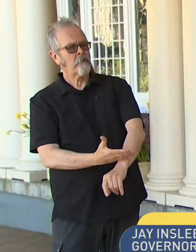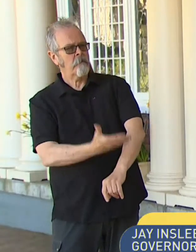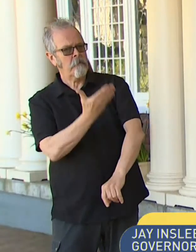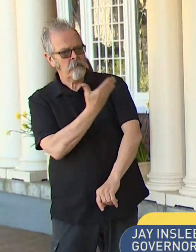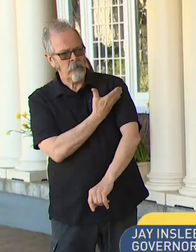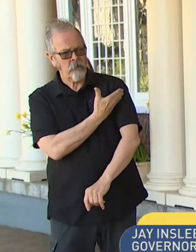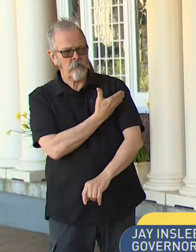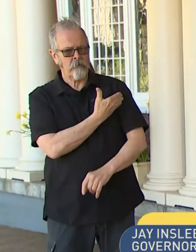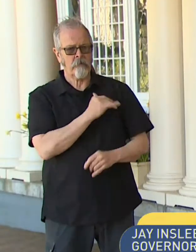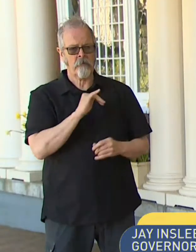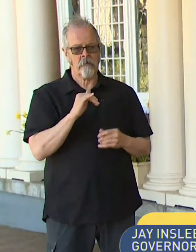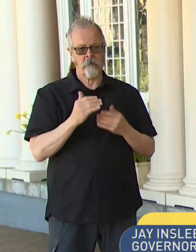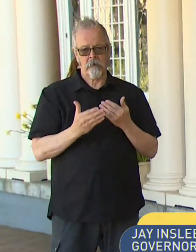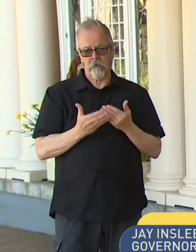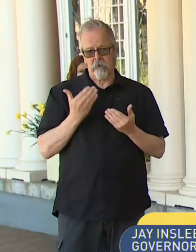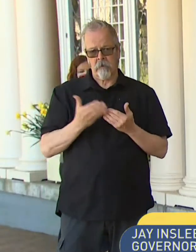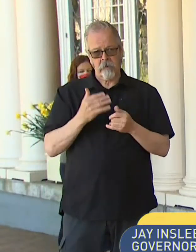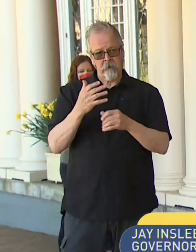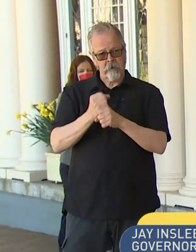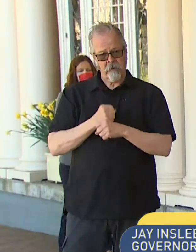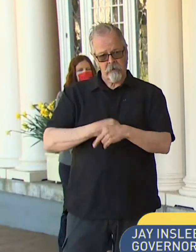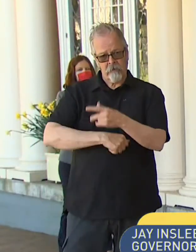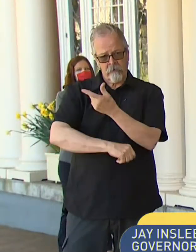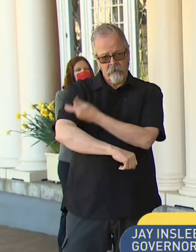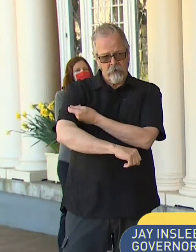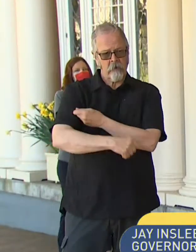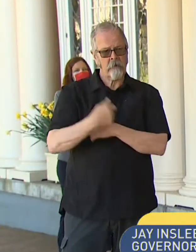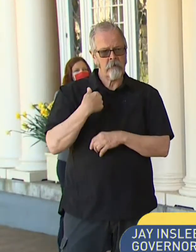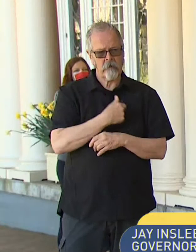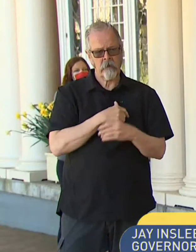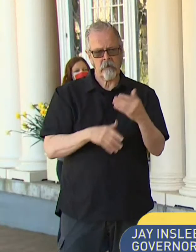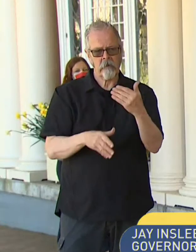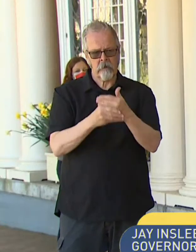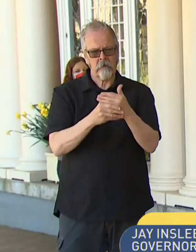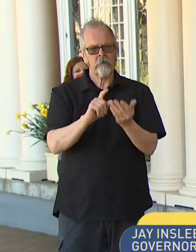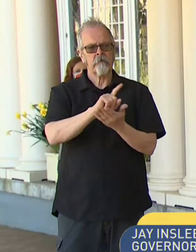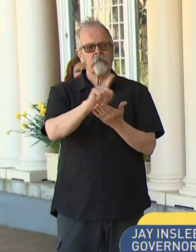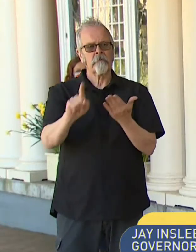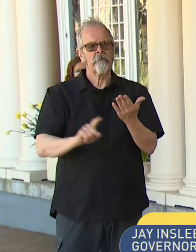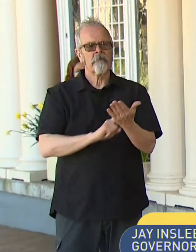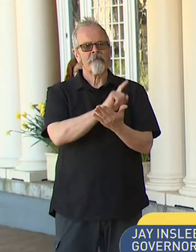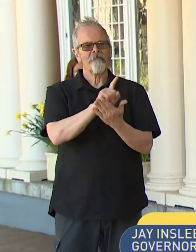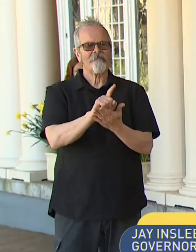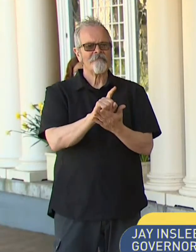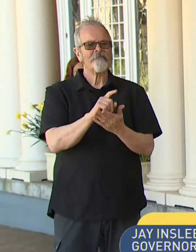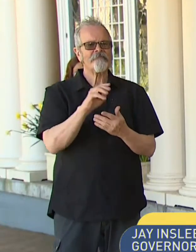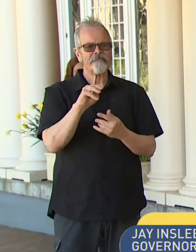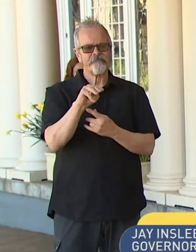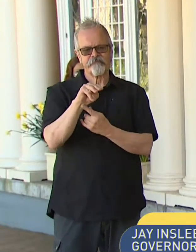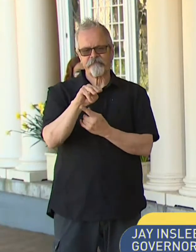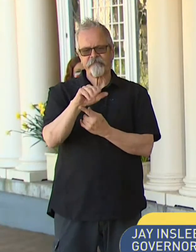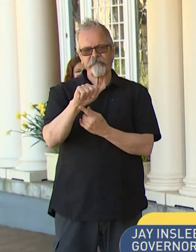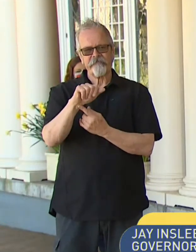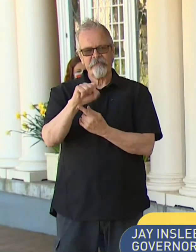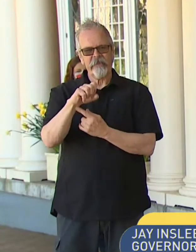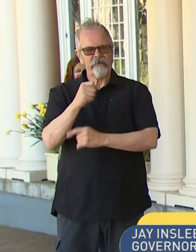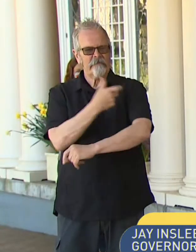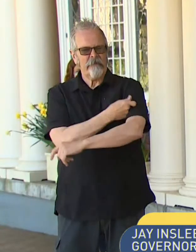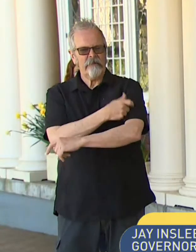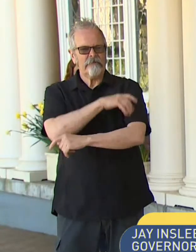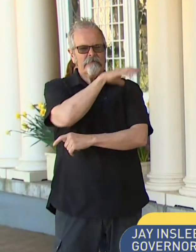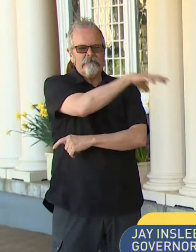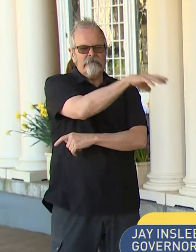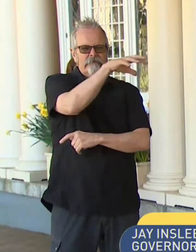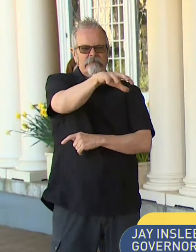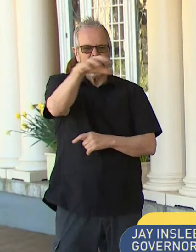this. One example, we've extended the hours of our max vaccination sites. So as you know, we've got 5 max